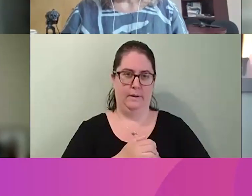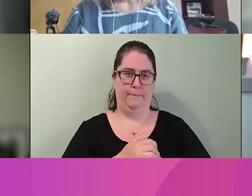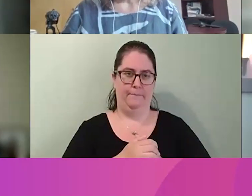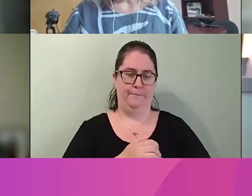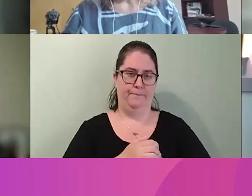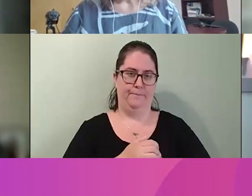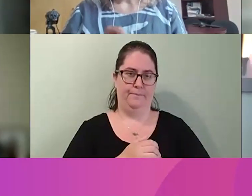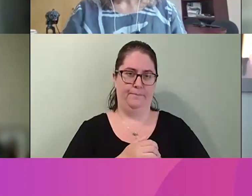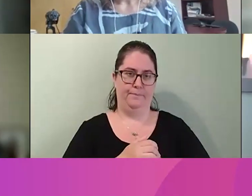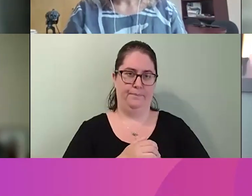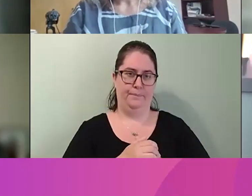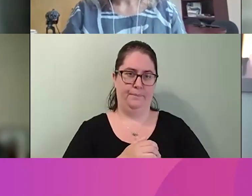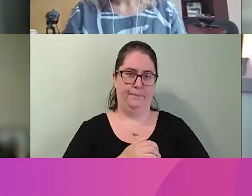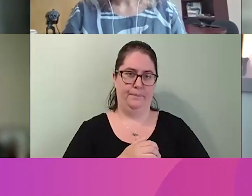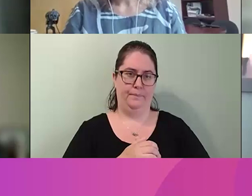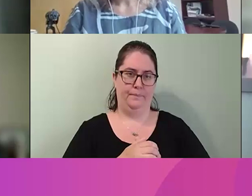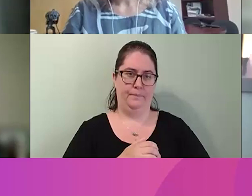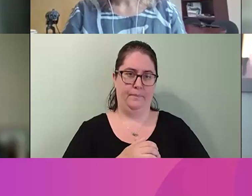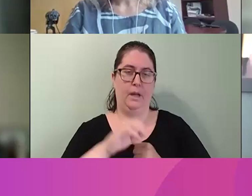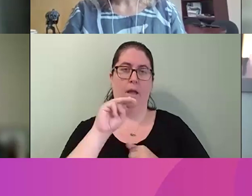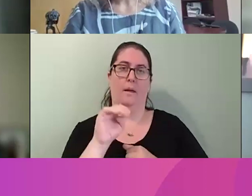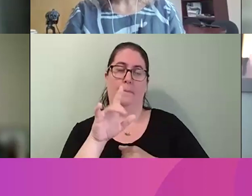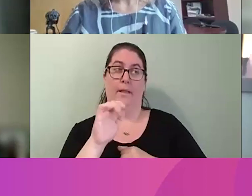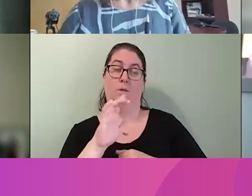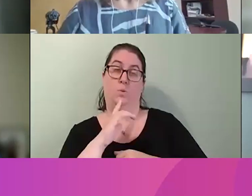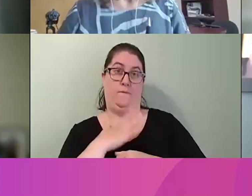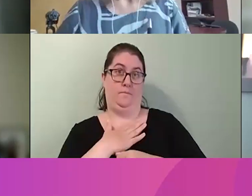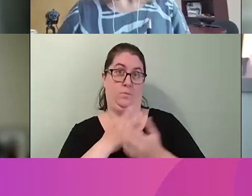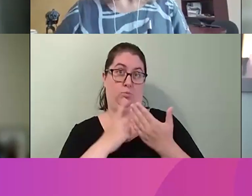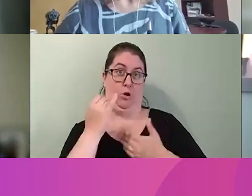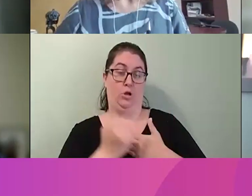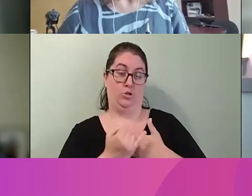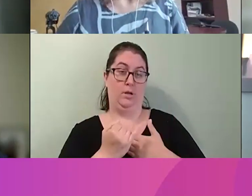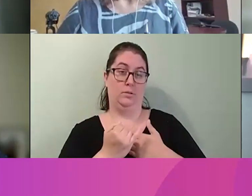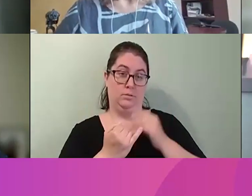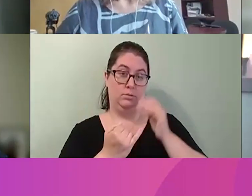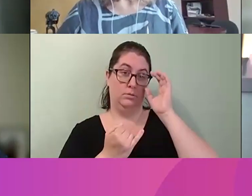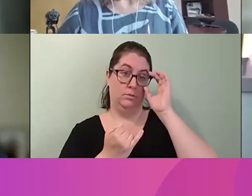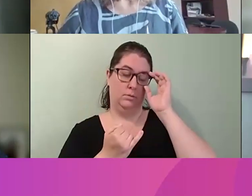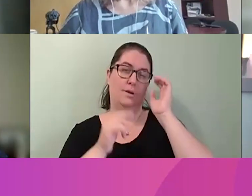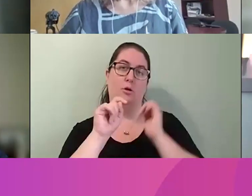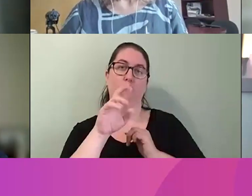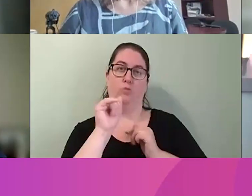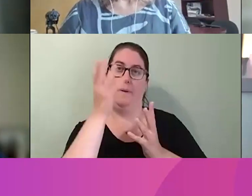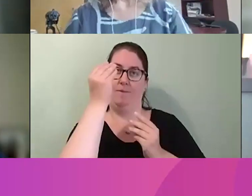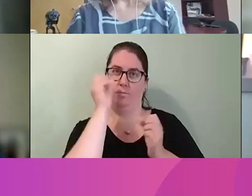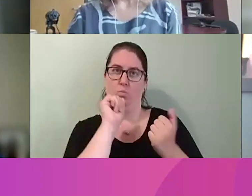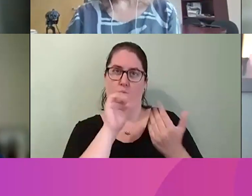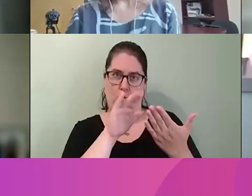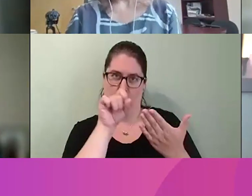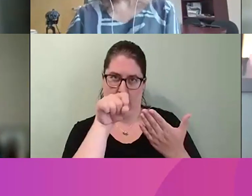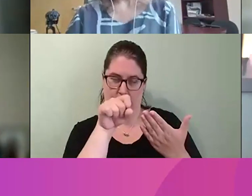Well, so the ARMCAR project, we decided to go with a trauma-informed approach because